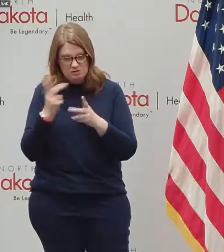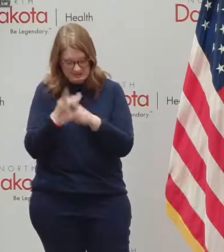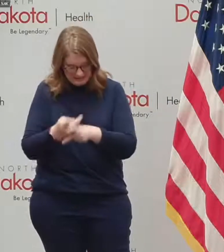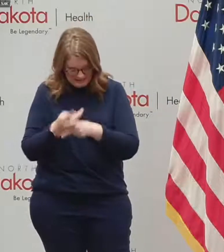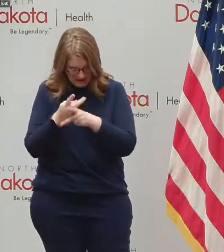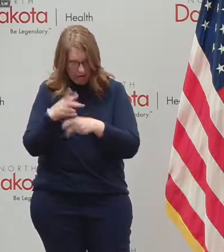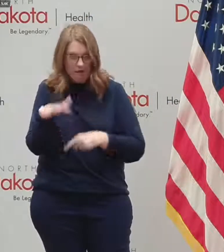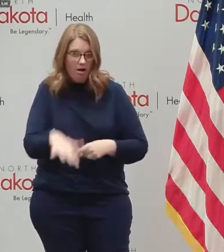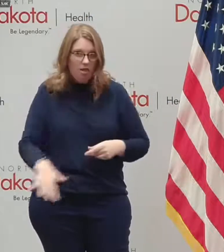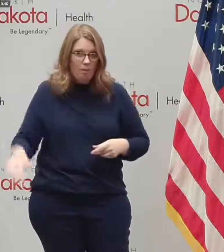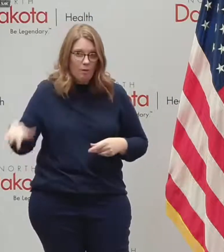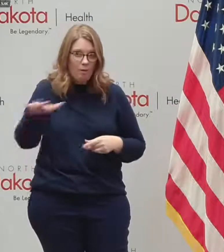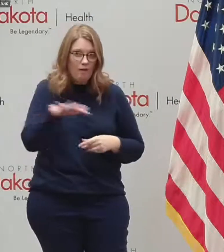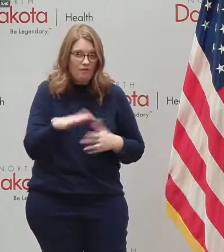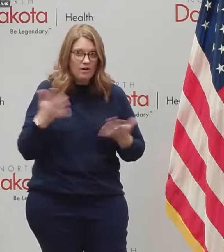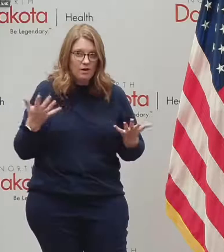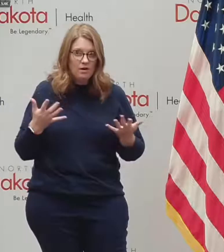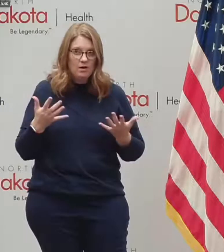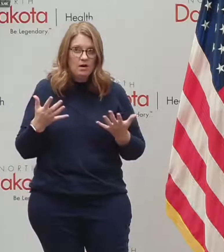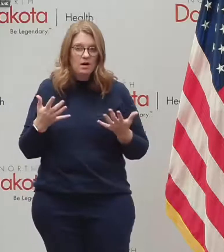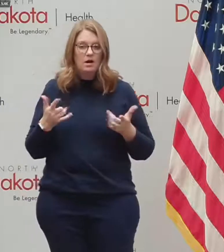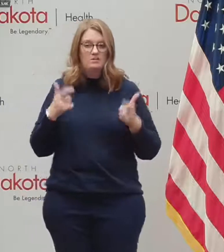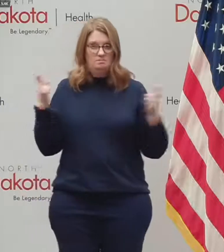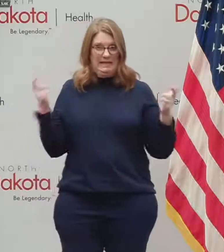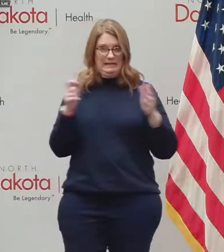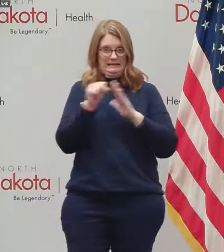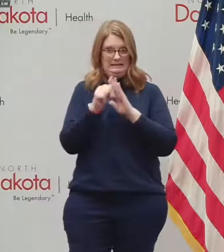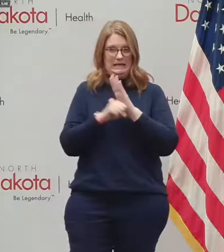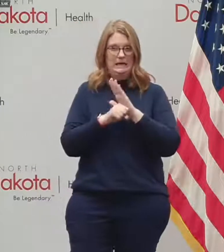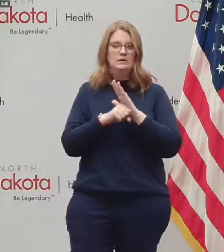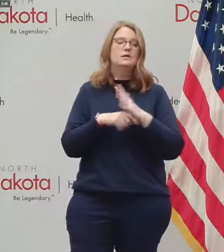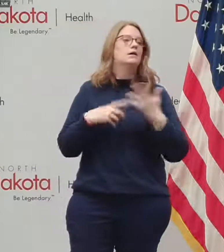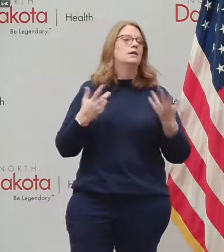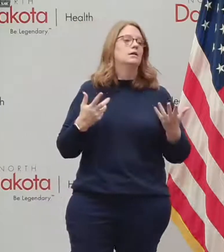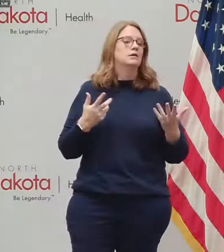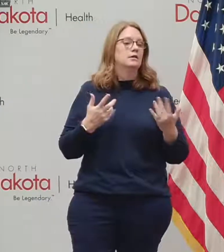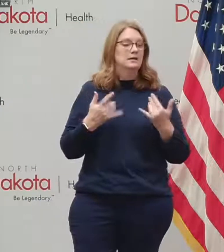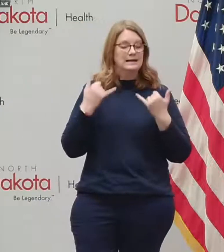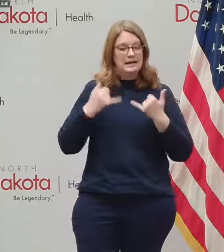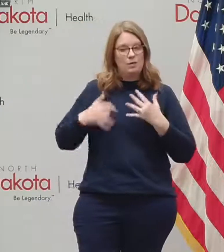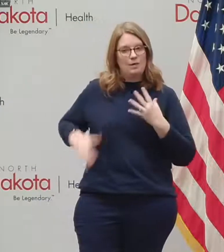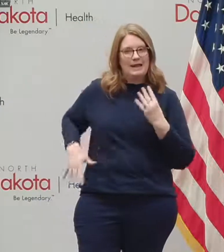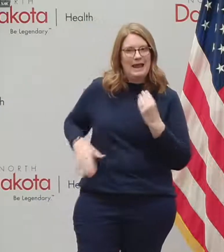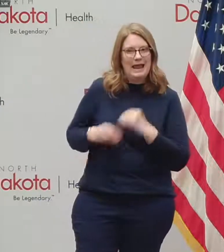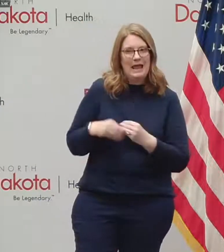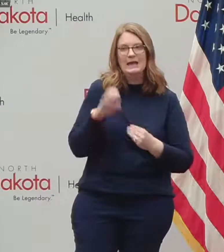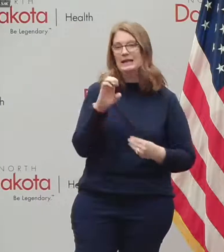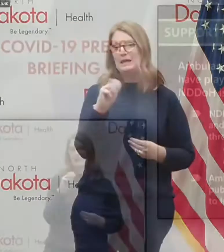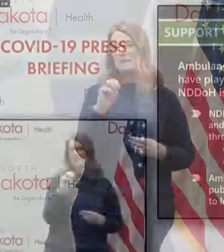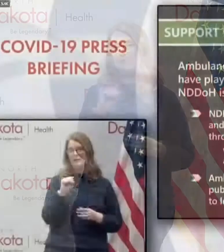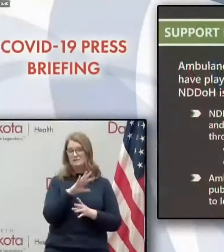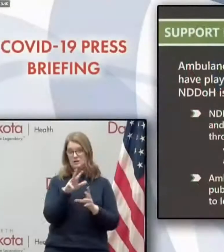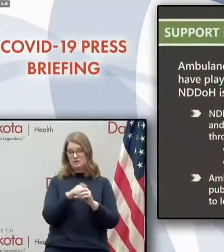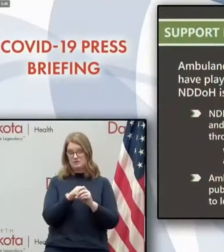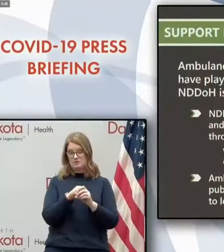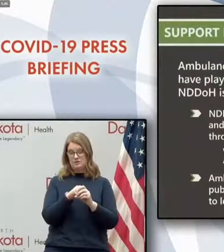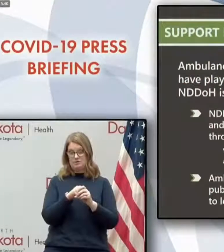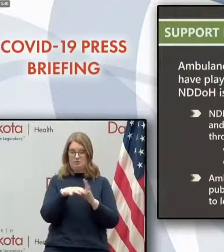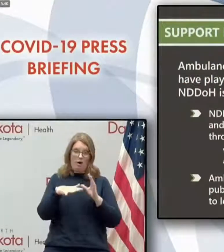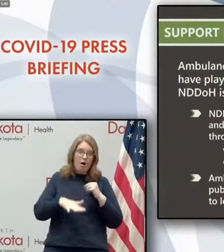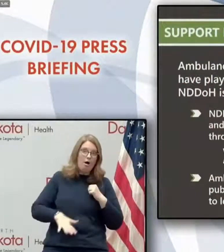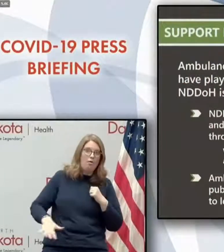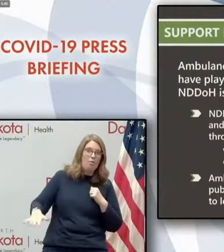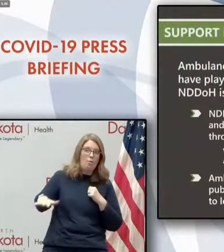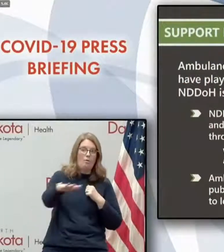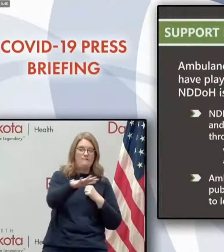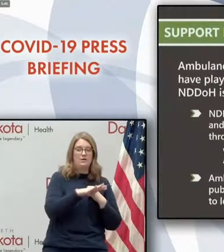our large and rural state, that we are now planning to expand EMS participation in all areas. And